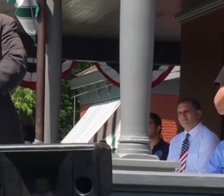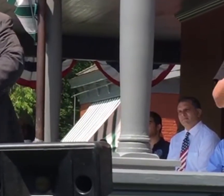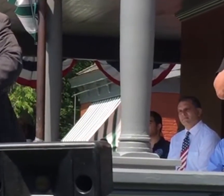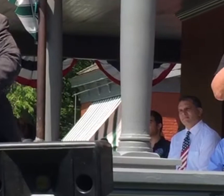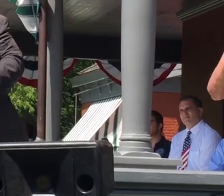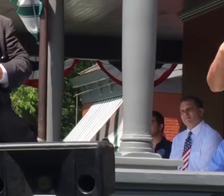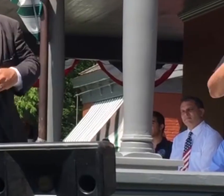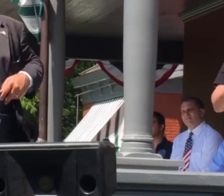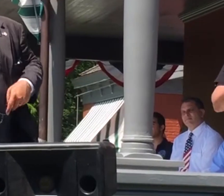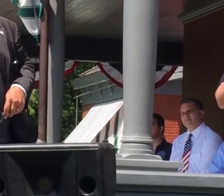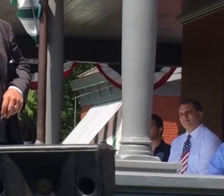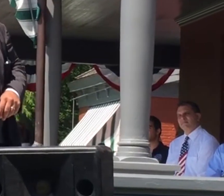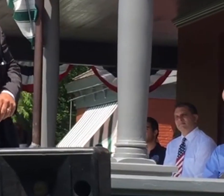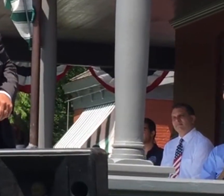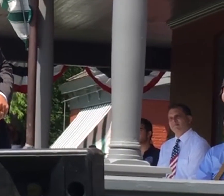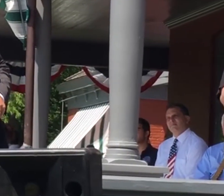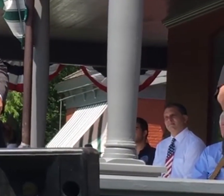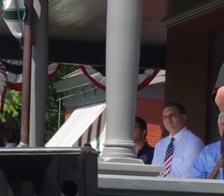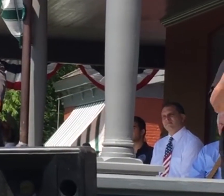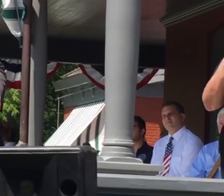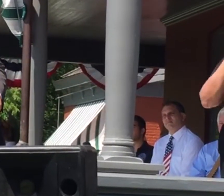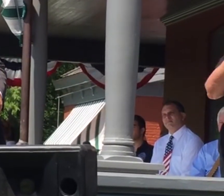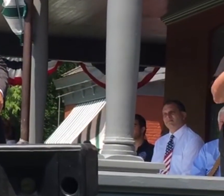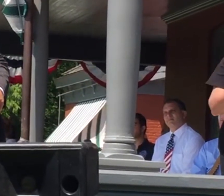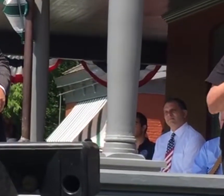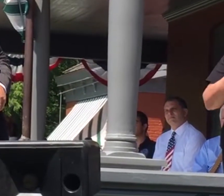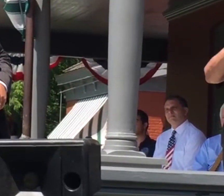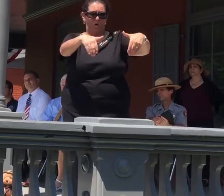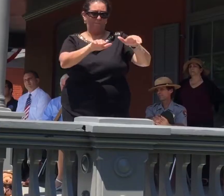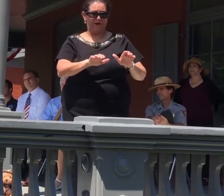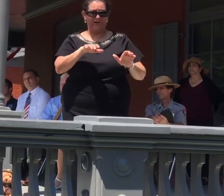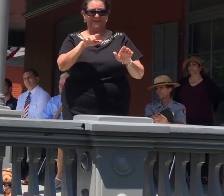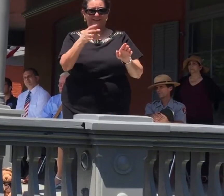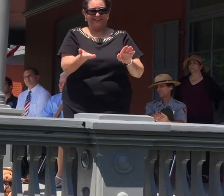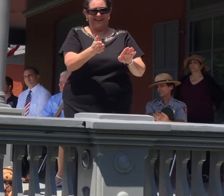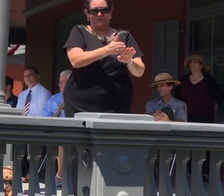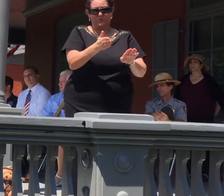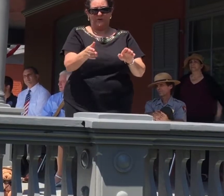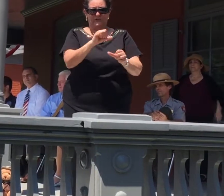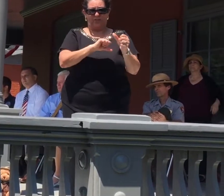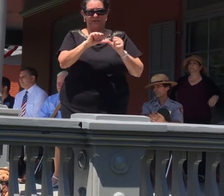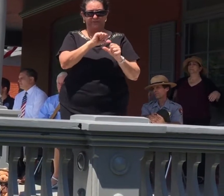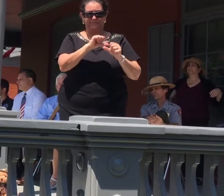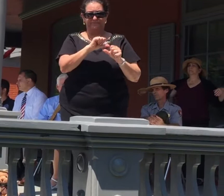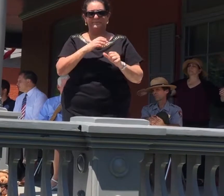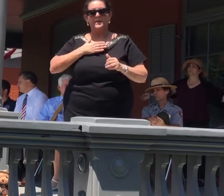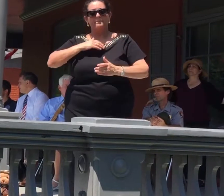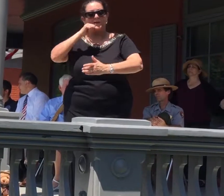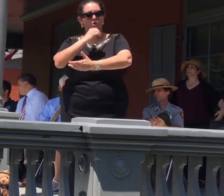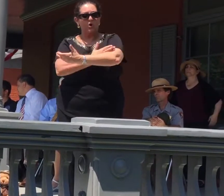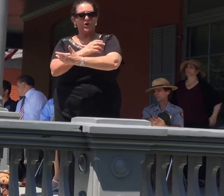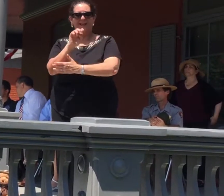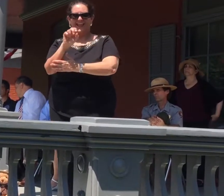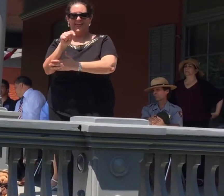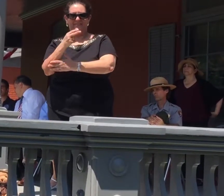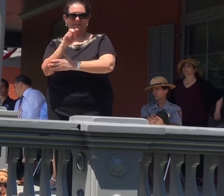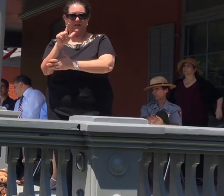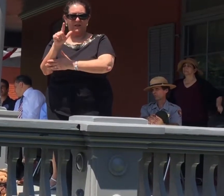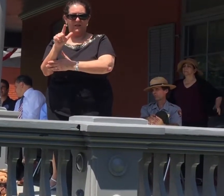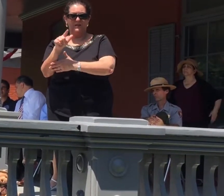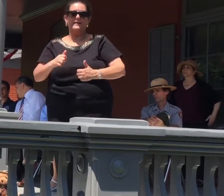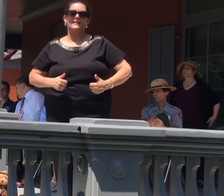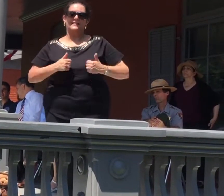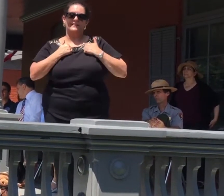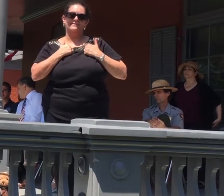II cemeteries. Quentin lies by his side today at Normandy. Of course, my daughter Ethel, she would go on to